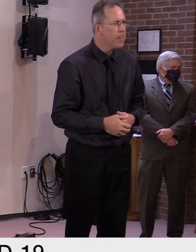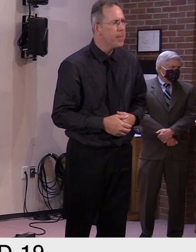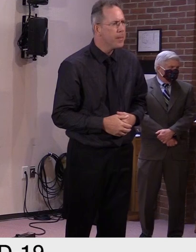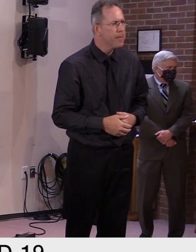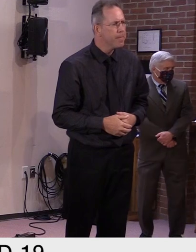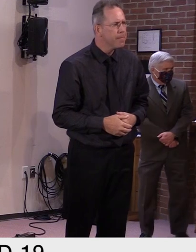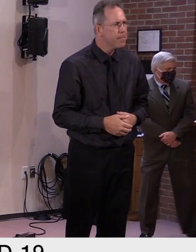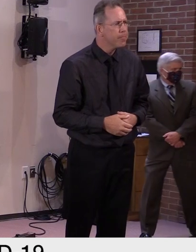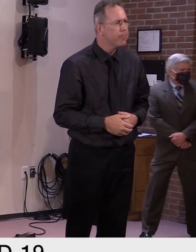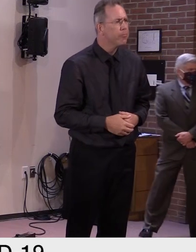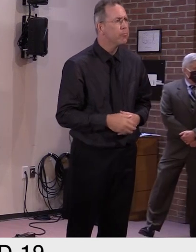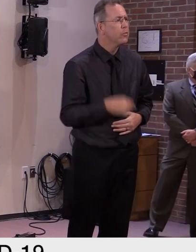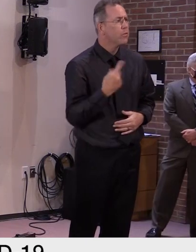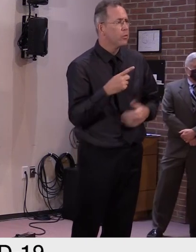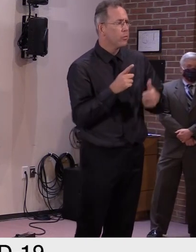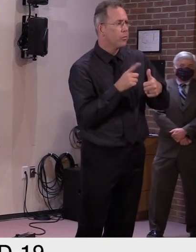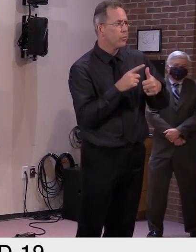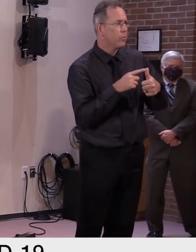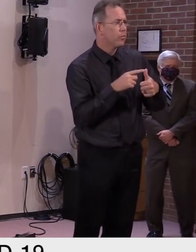performing arts venues.